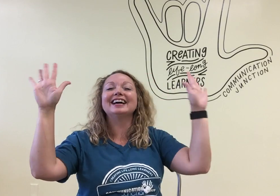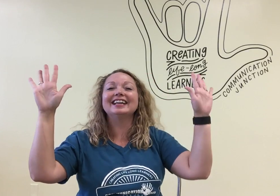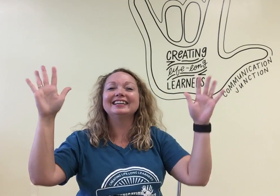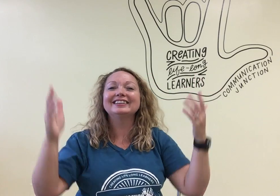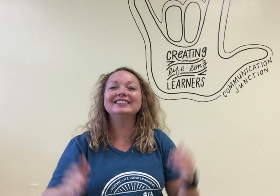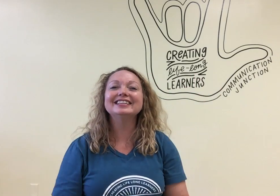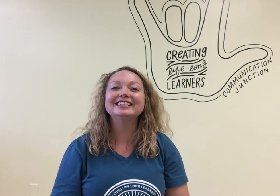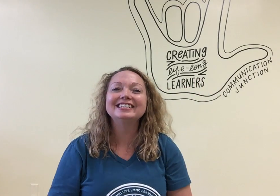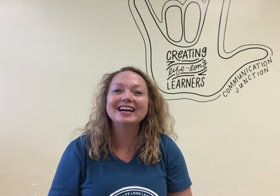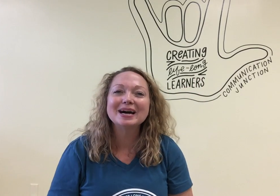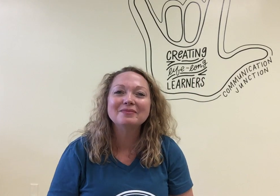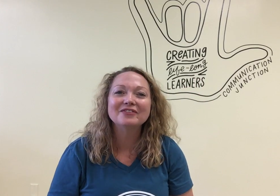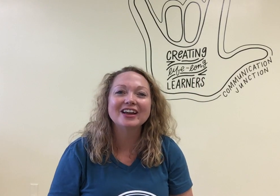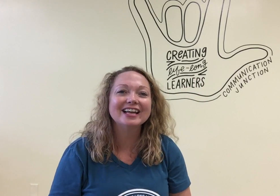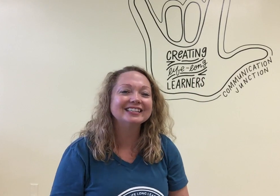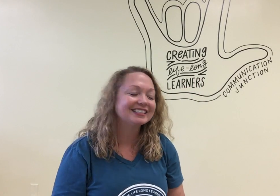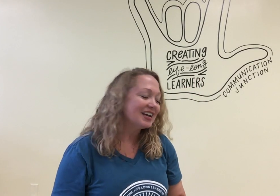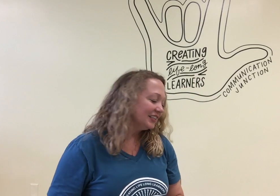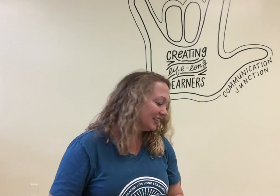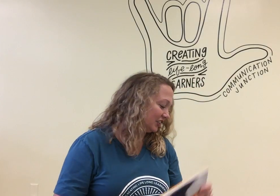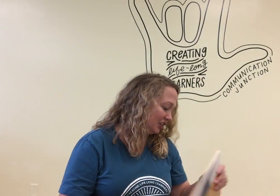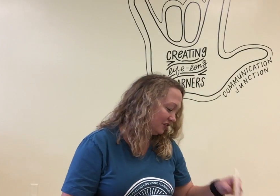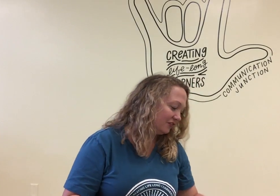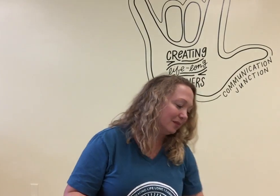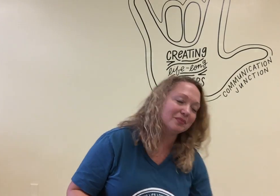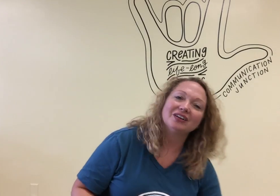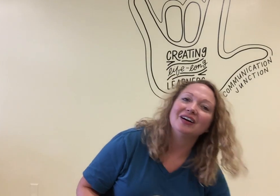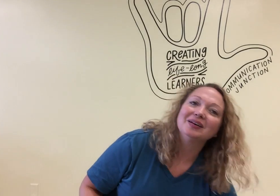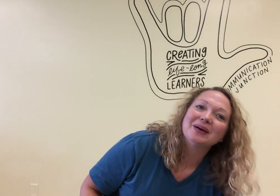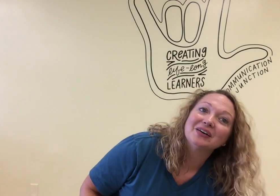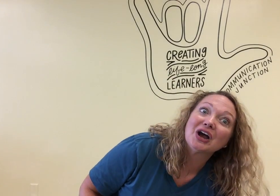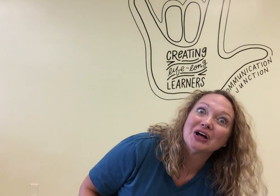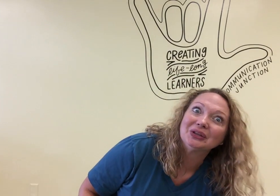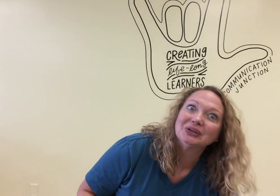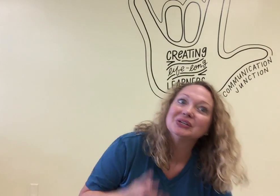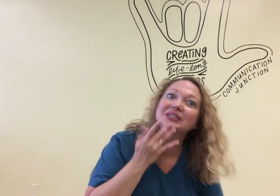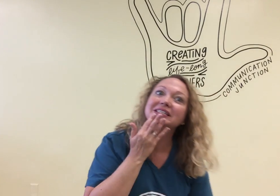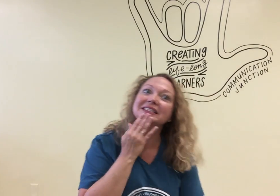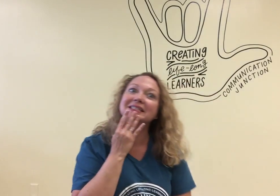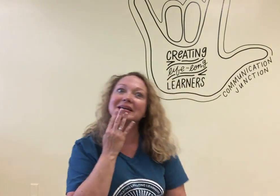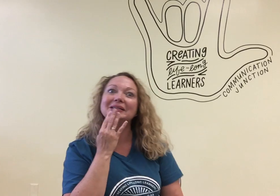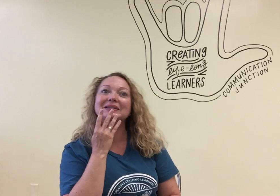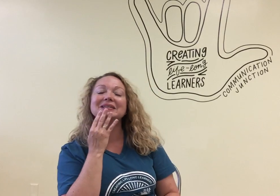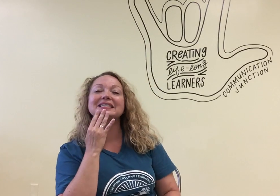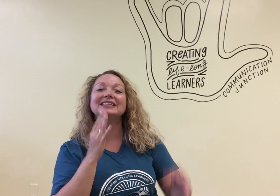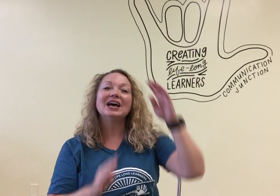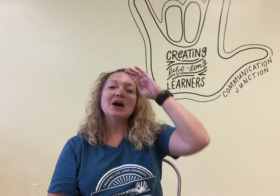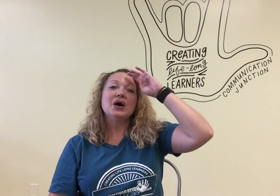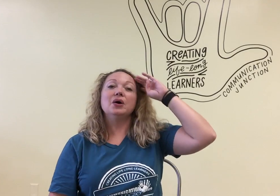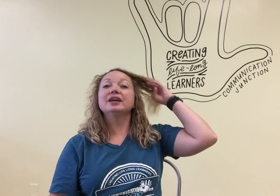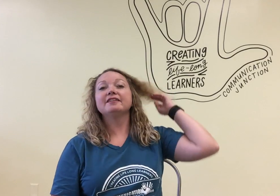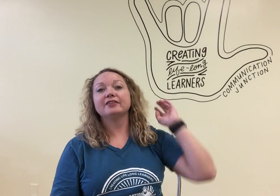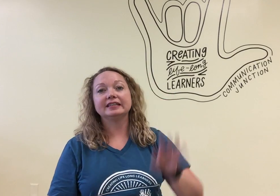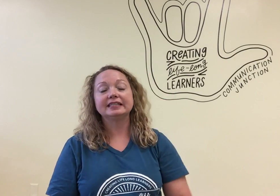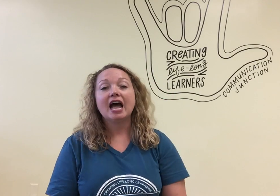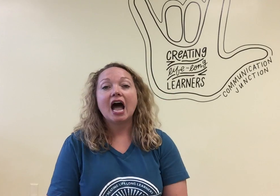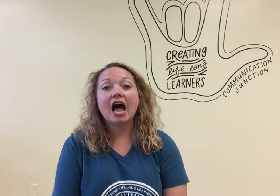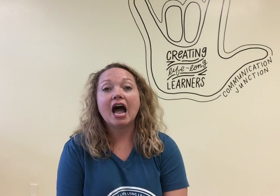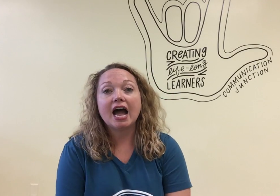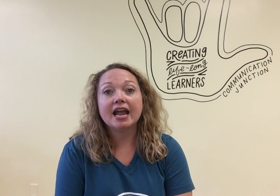done. Good job, friends. Such a cute, fun book all about colors. Okay, friends, I have